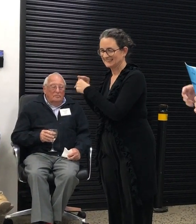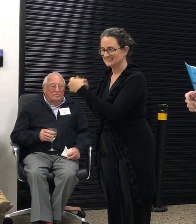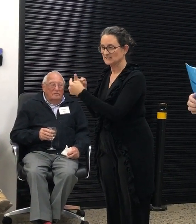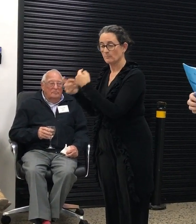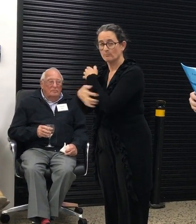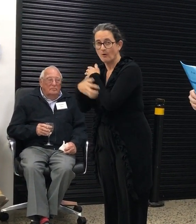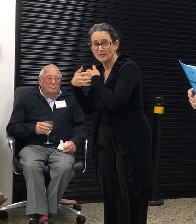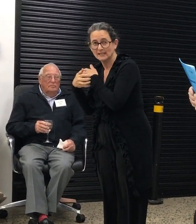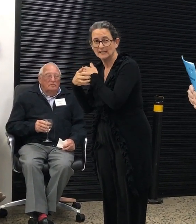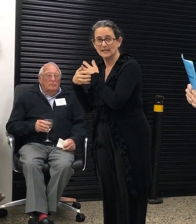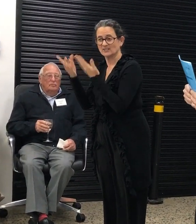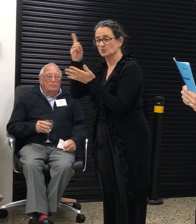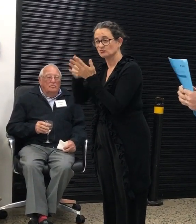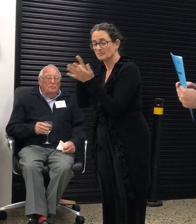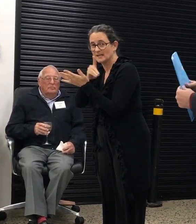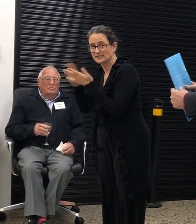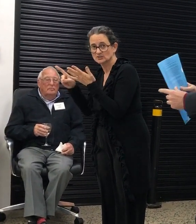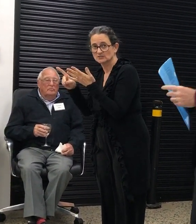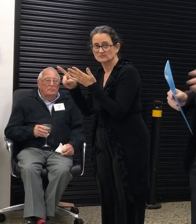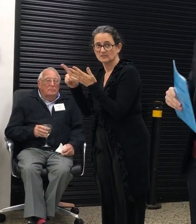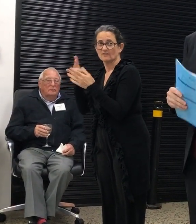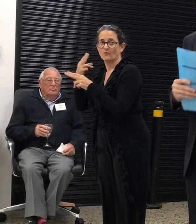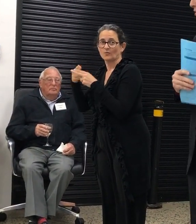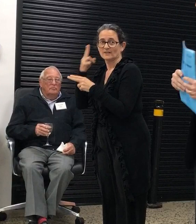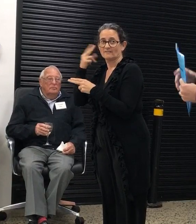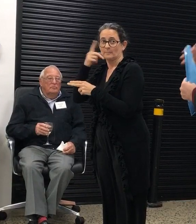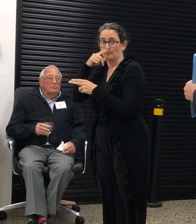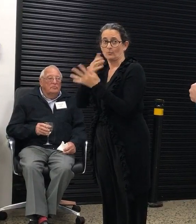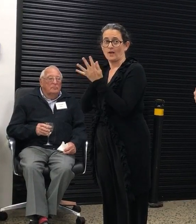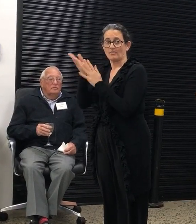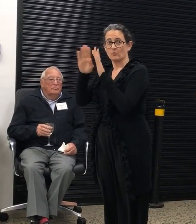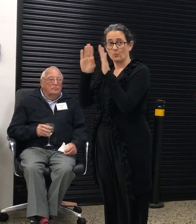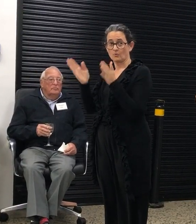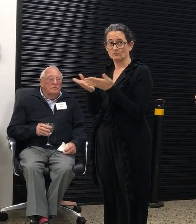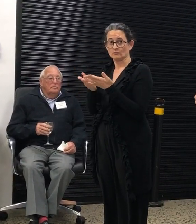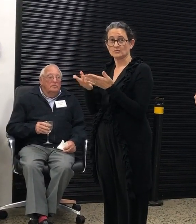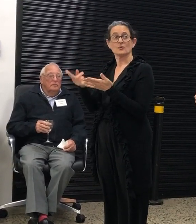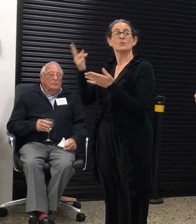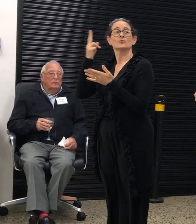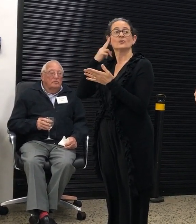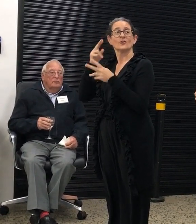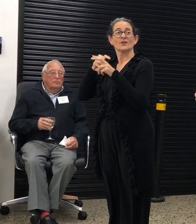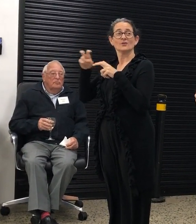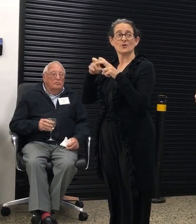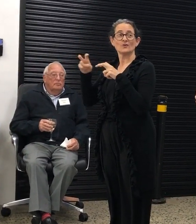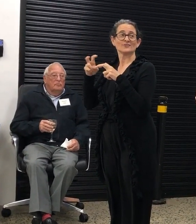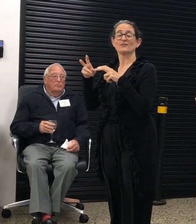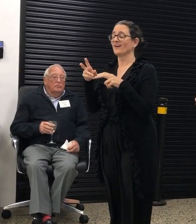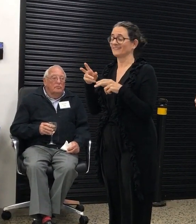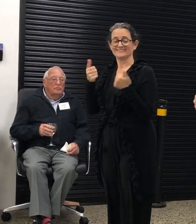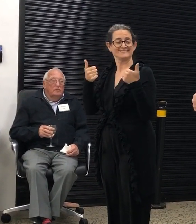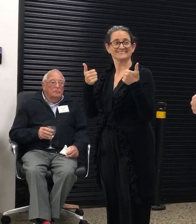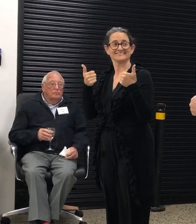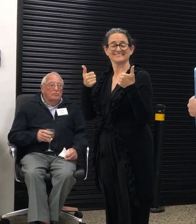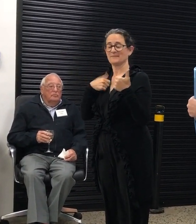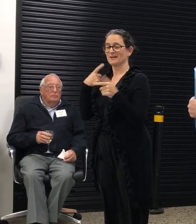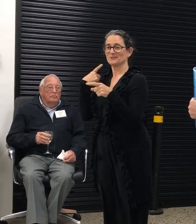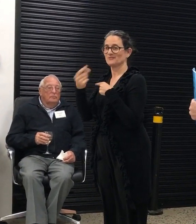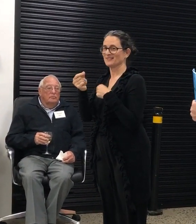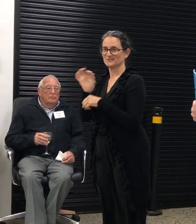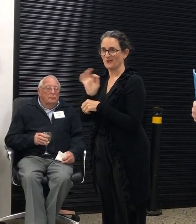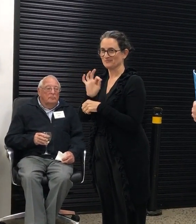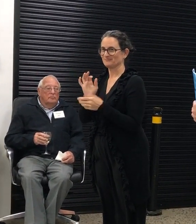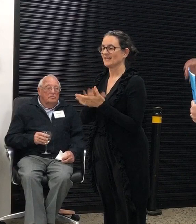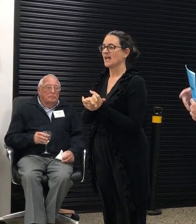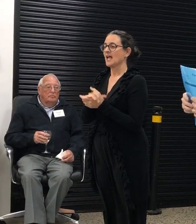world. So for those of it, Deaf Action, am I going too fast? Deaf Action is